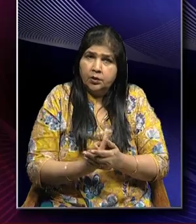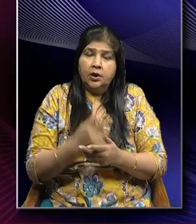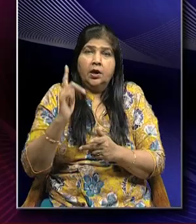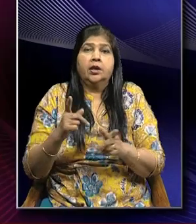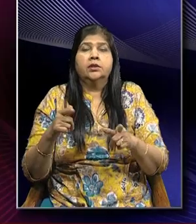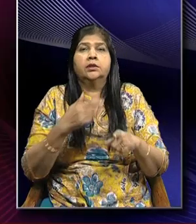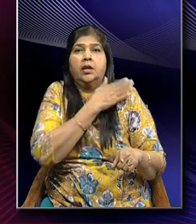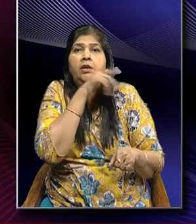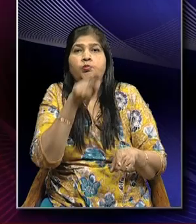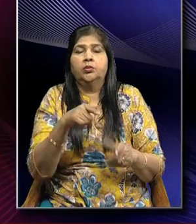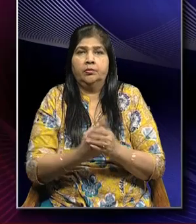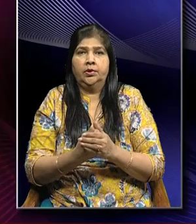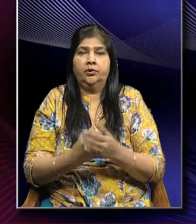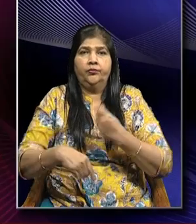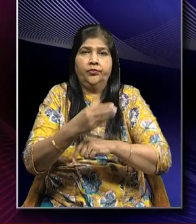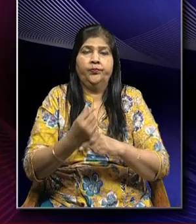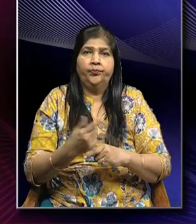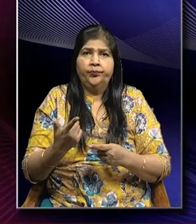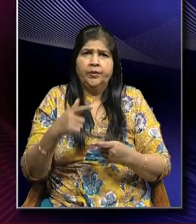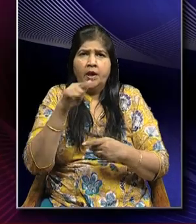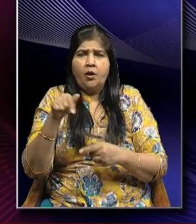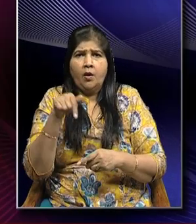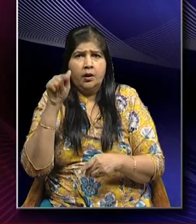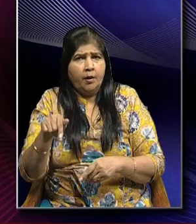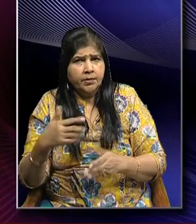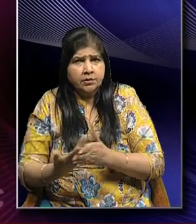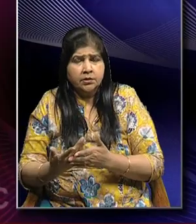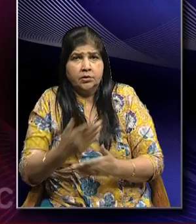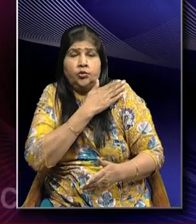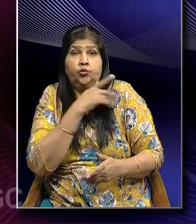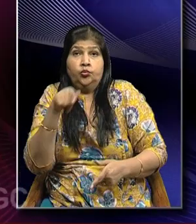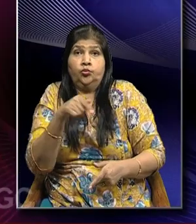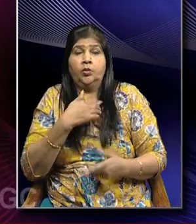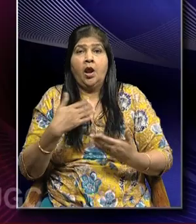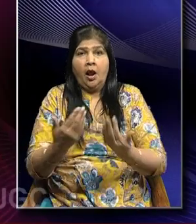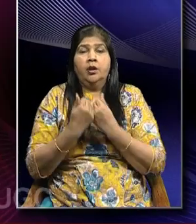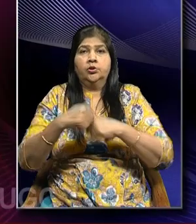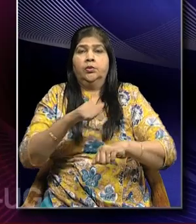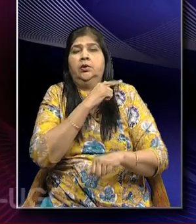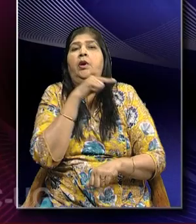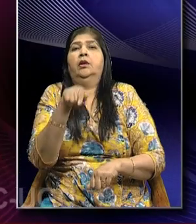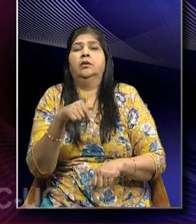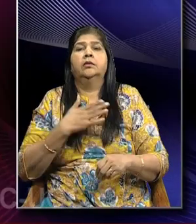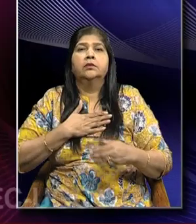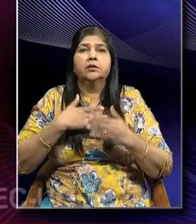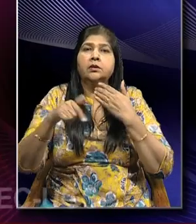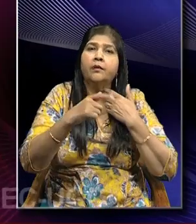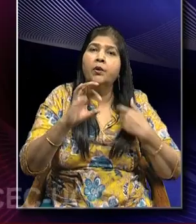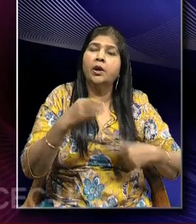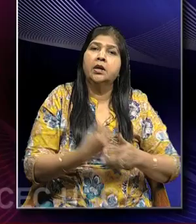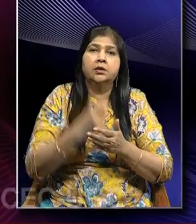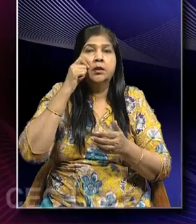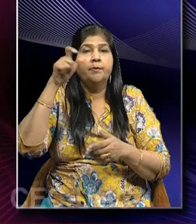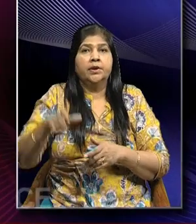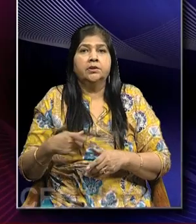be accountability in place. If something wrong happens, you should hold yourself or the concerned